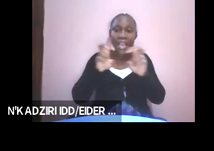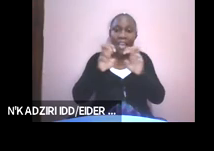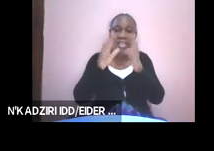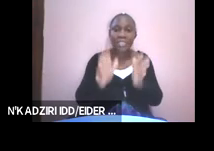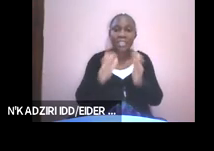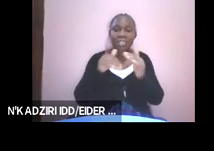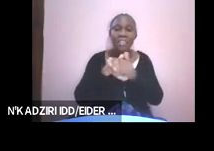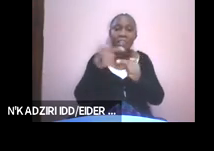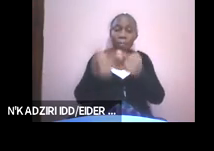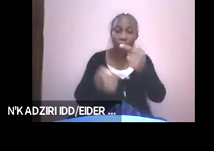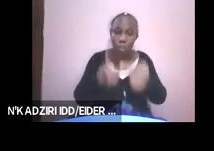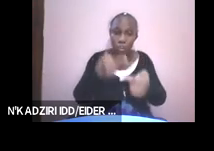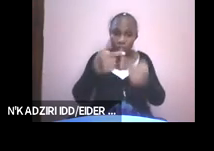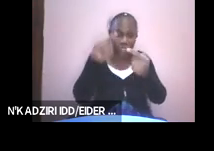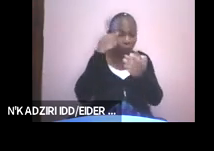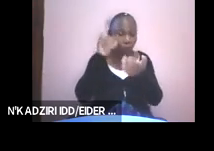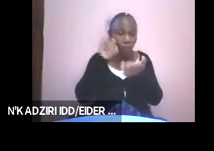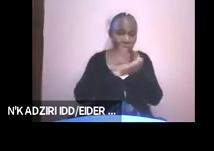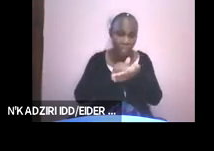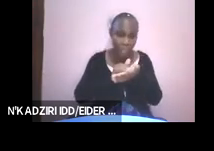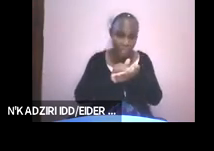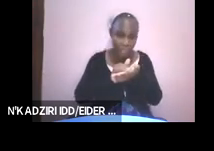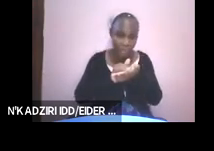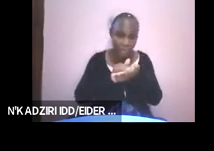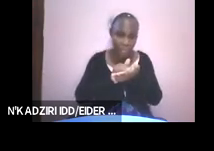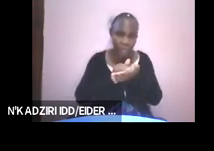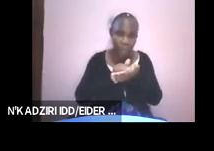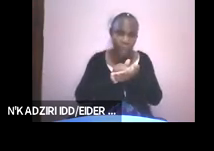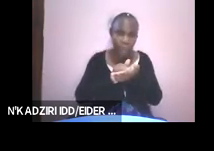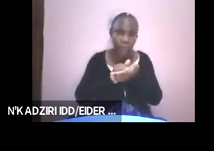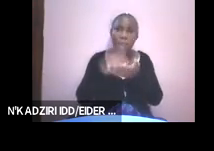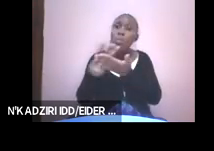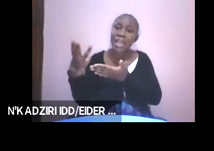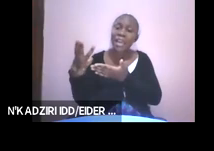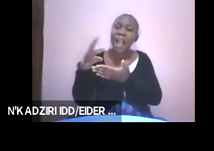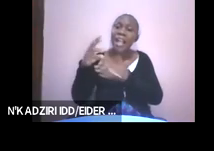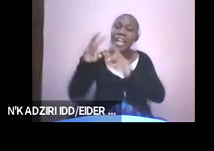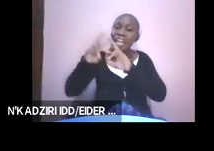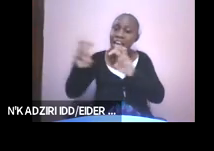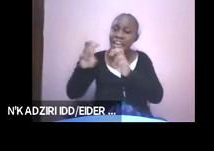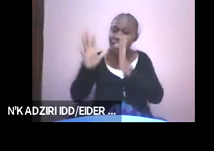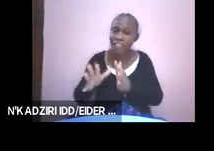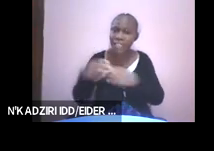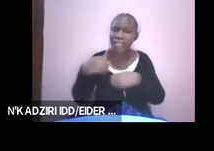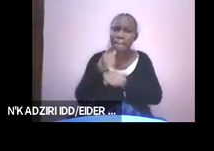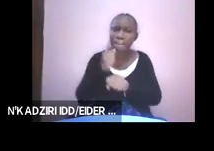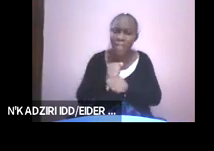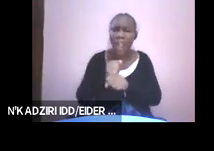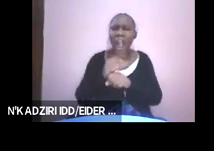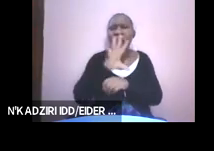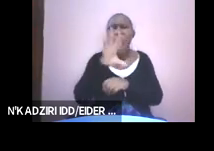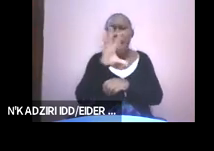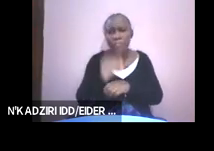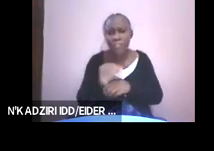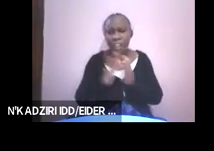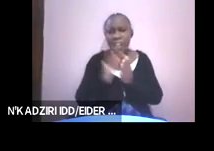this, Western researchers tend to homogenize Africa, and they homogenize Asia often, or at least in sort of